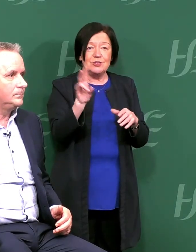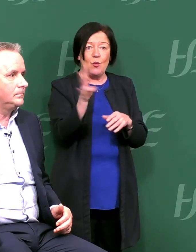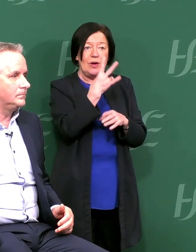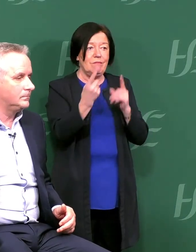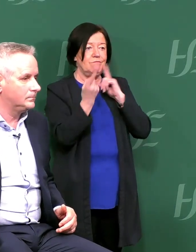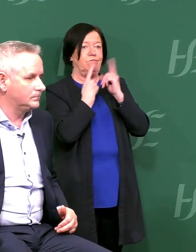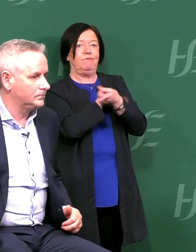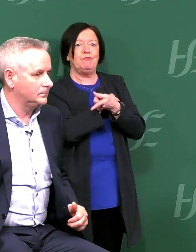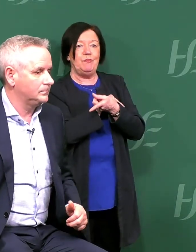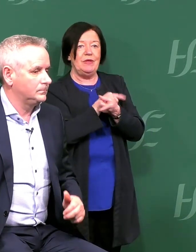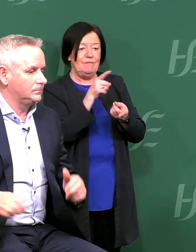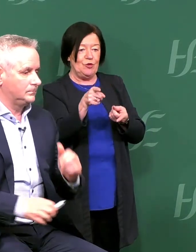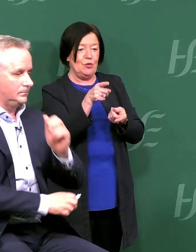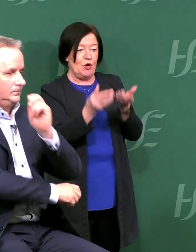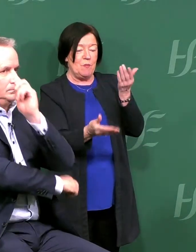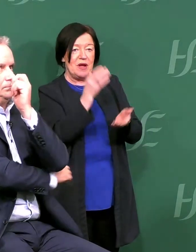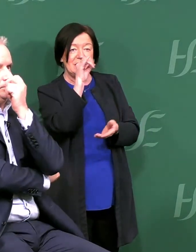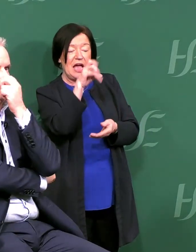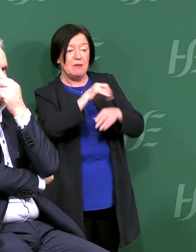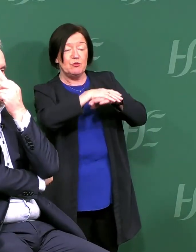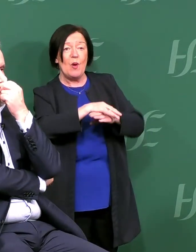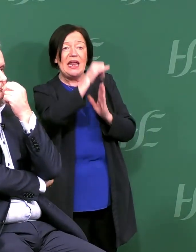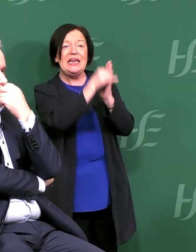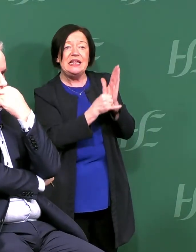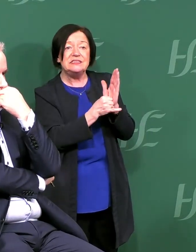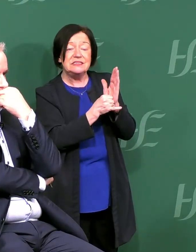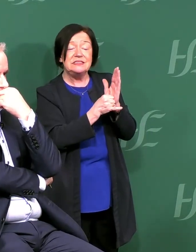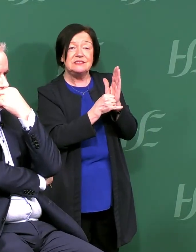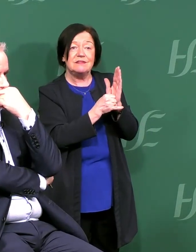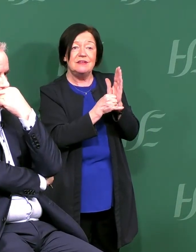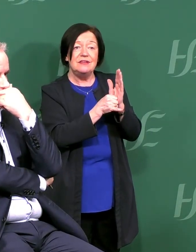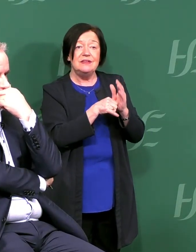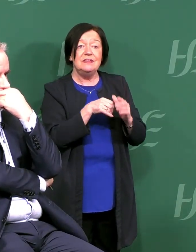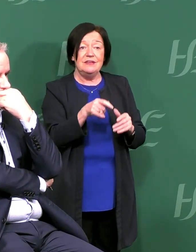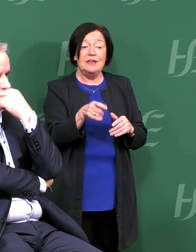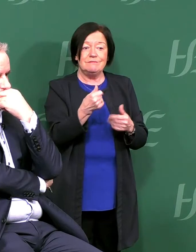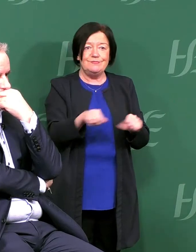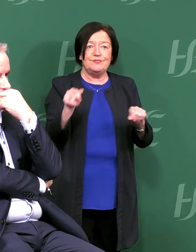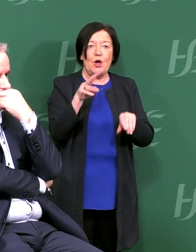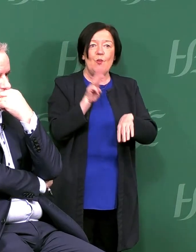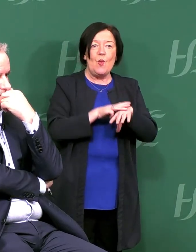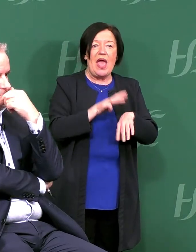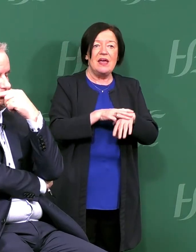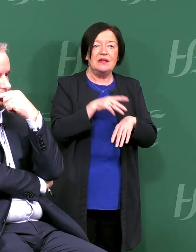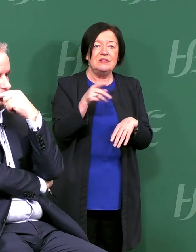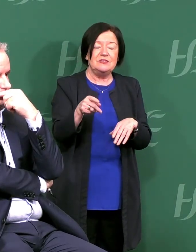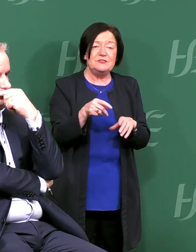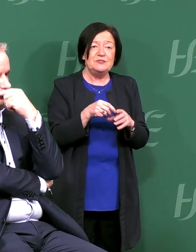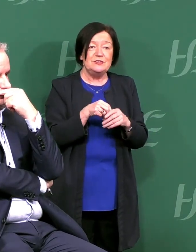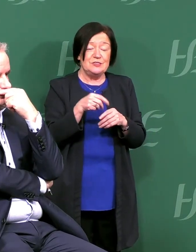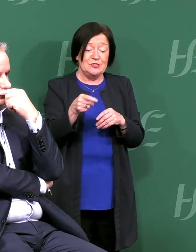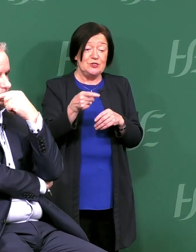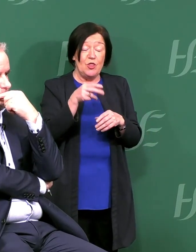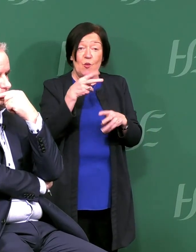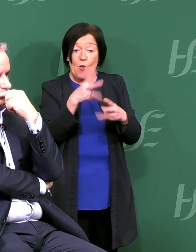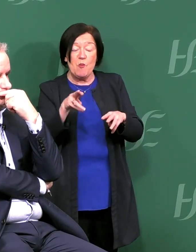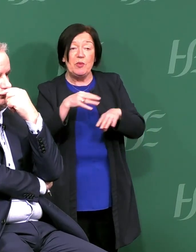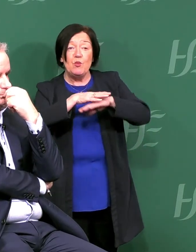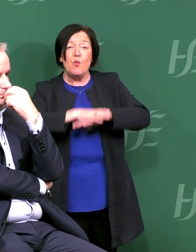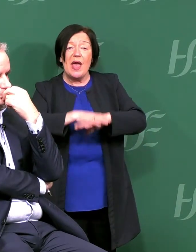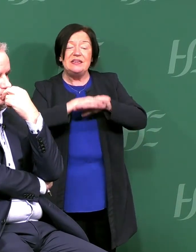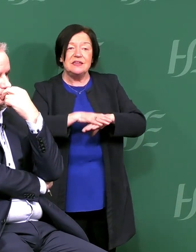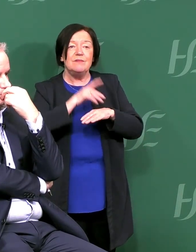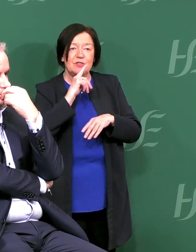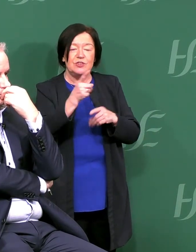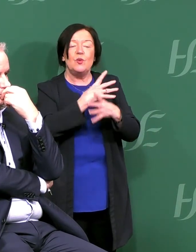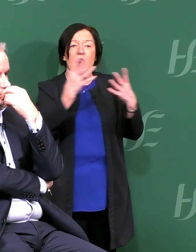response. If you compare the CAMS waiting list to a lot of other waiting lists, it's actually, it does very well. No, obviously we would like to have nobody waiting, but they